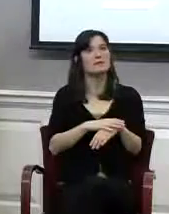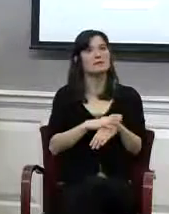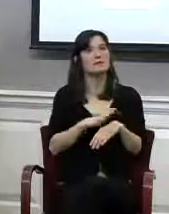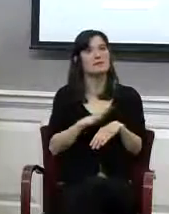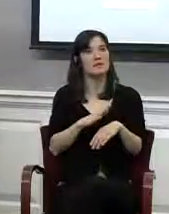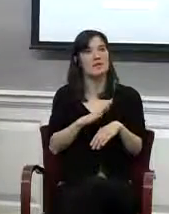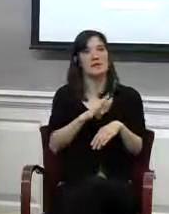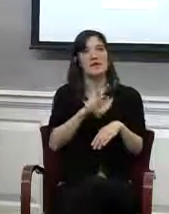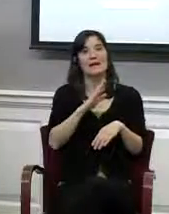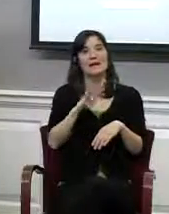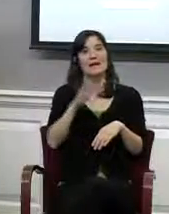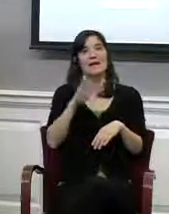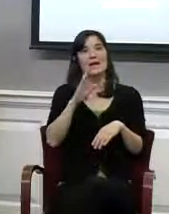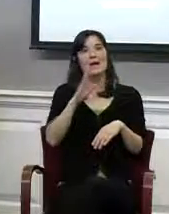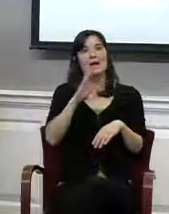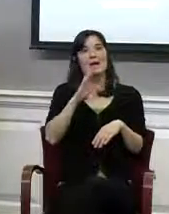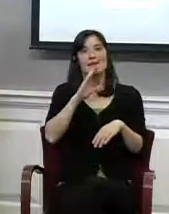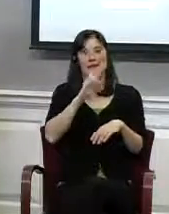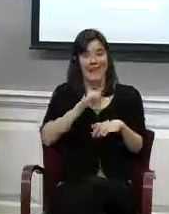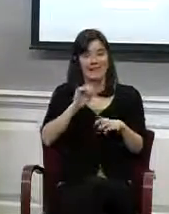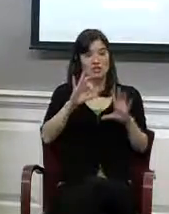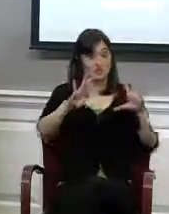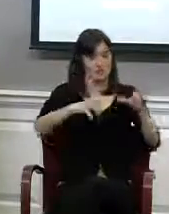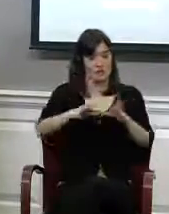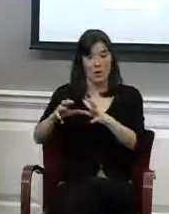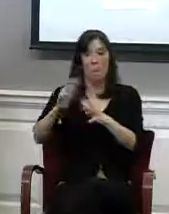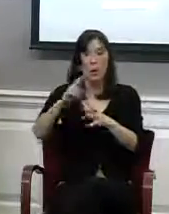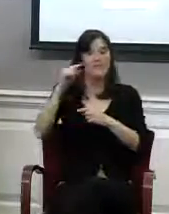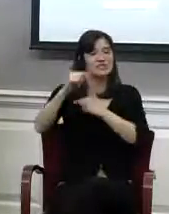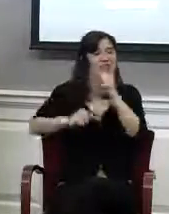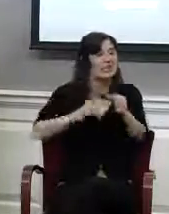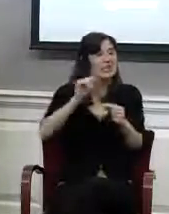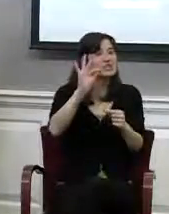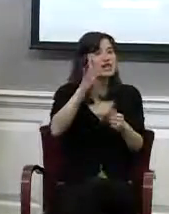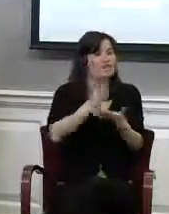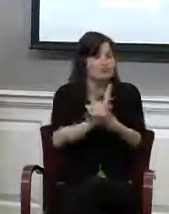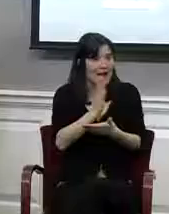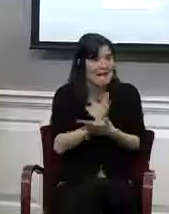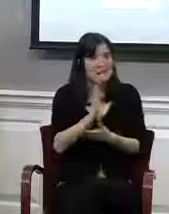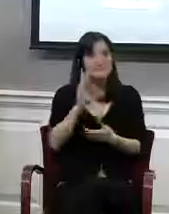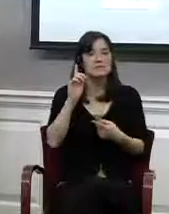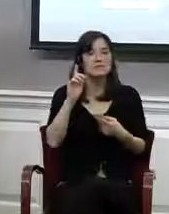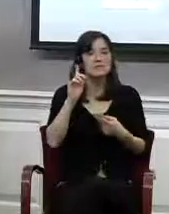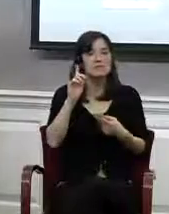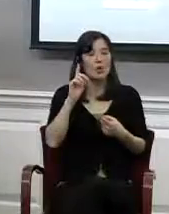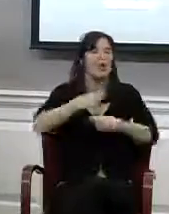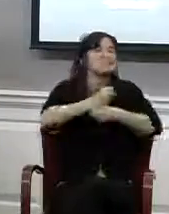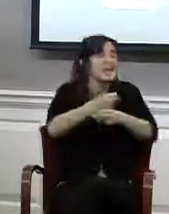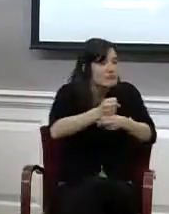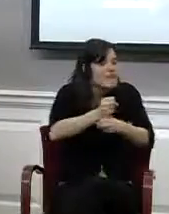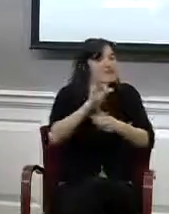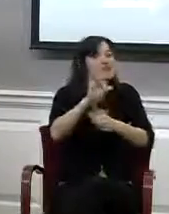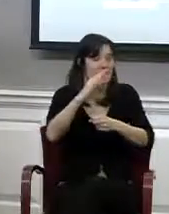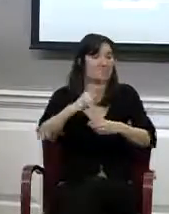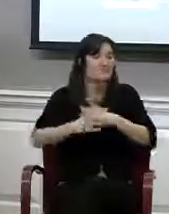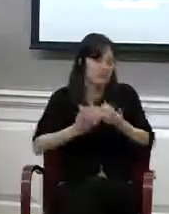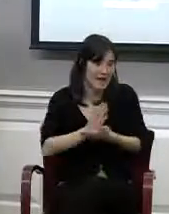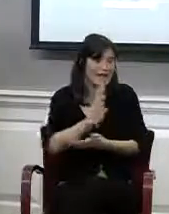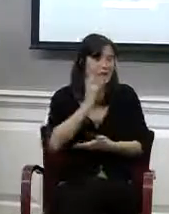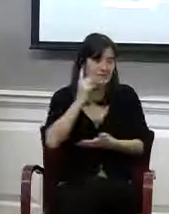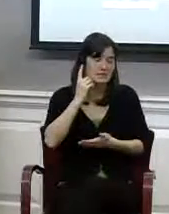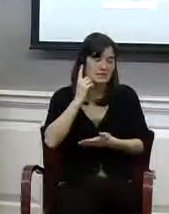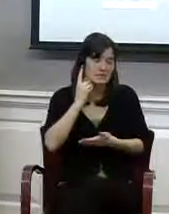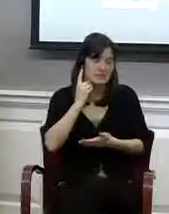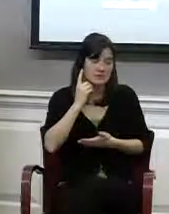political context, or the generation of rights to differentiate between different types of programs. This paper argues instead that